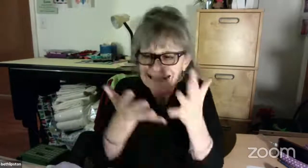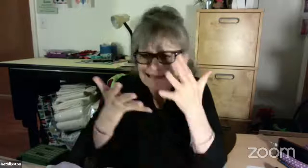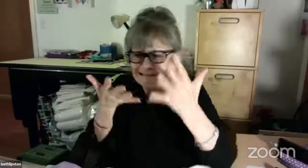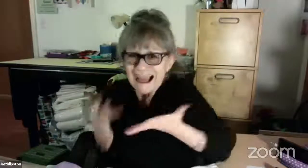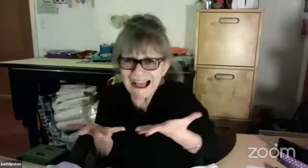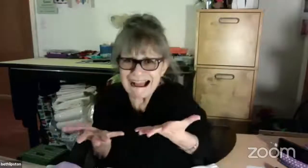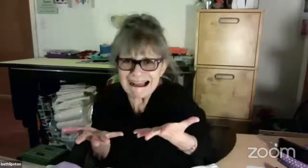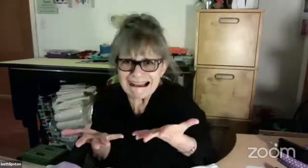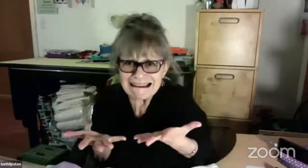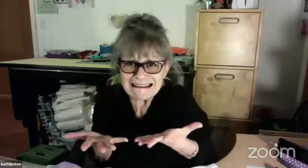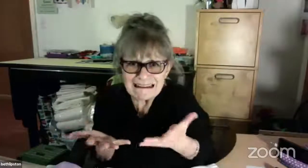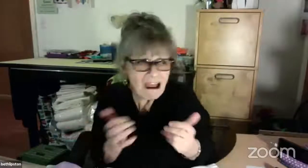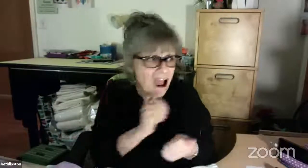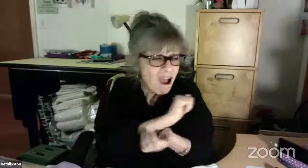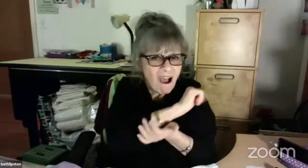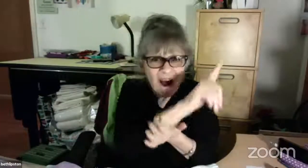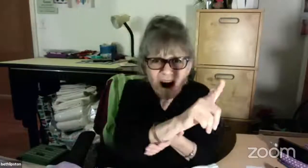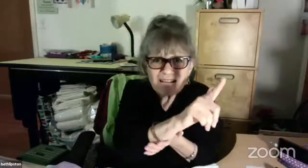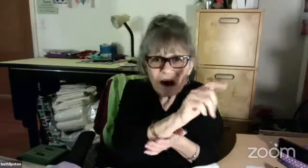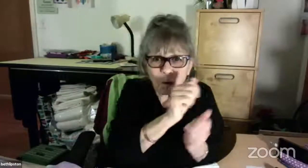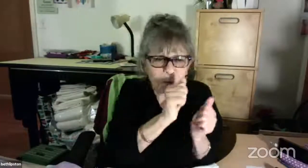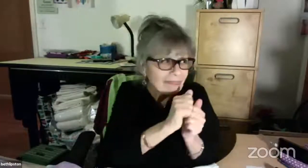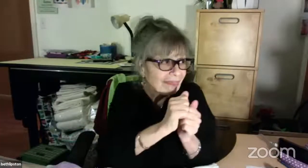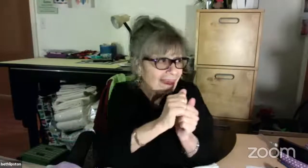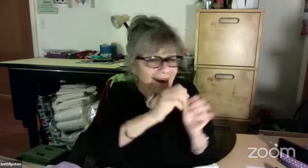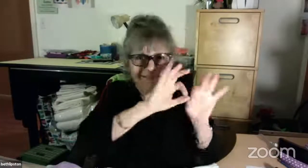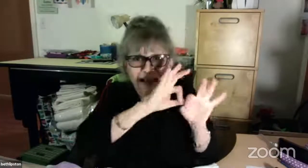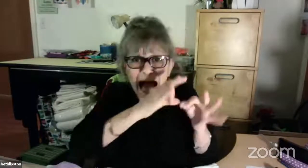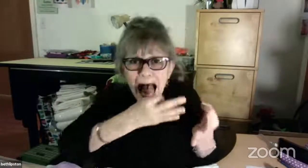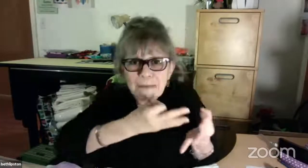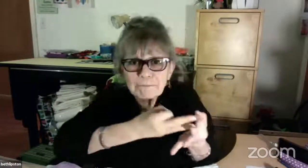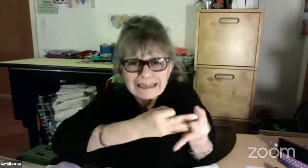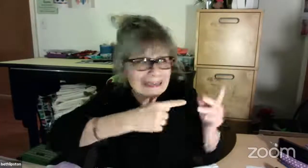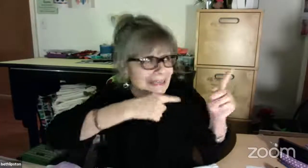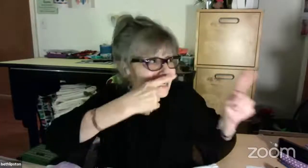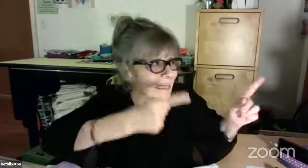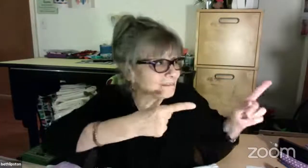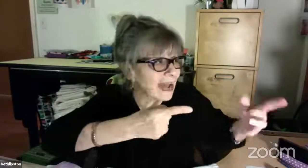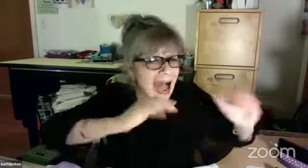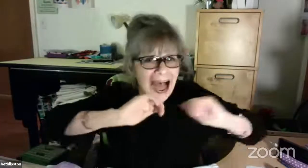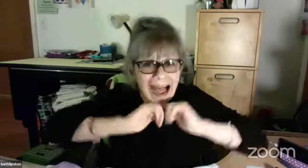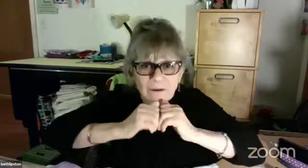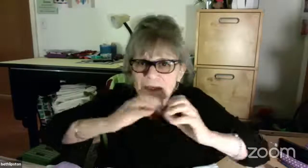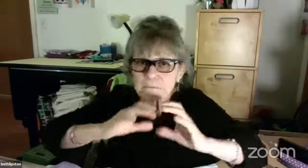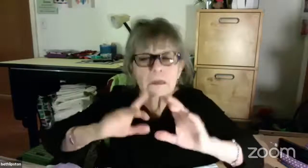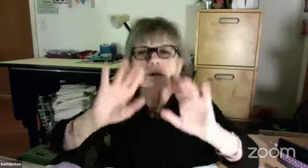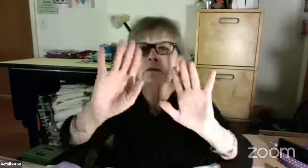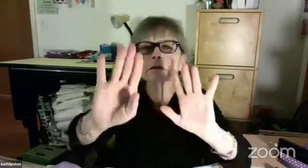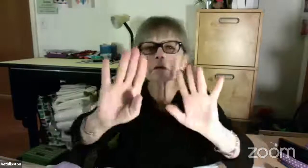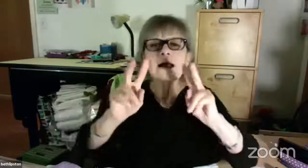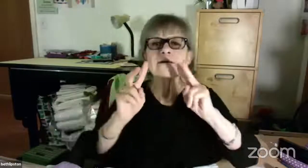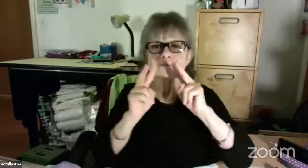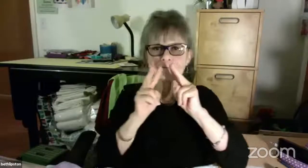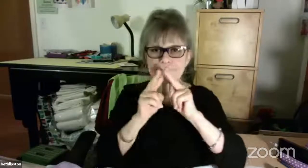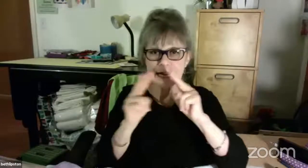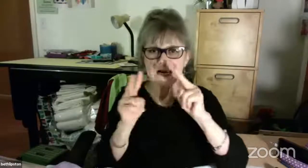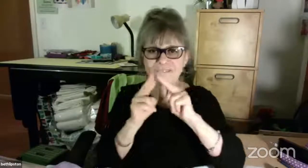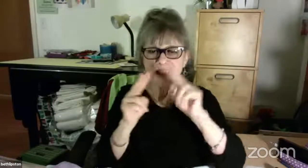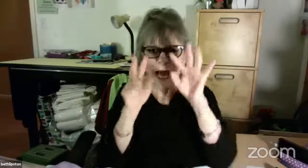You're not the only person, you know. Um, from your whole family, if everybody's hearing, it